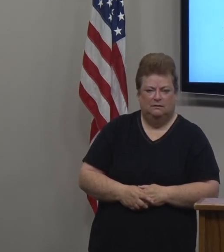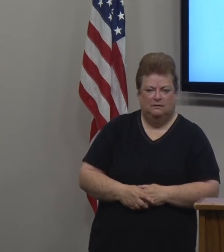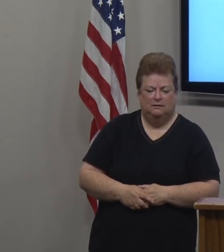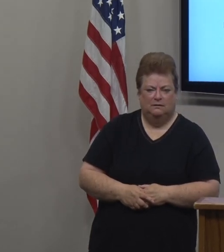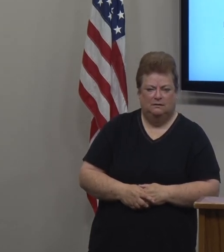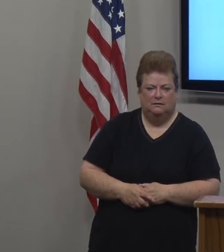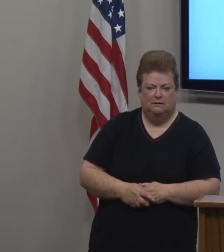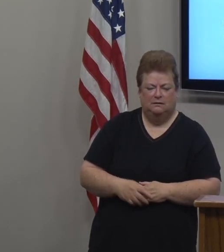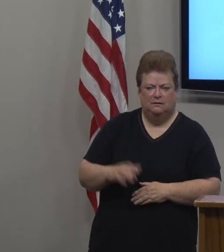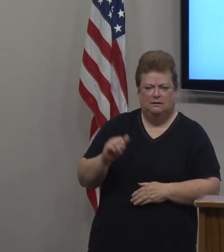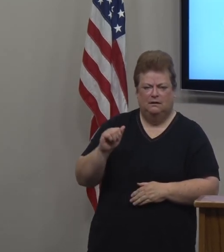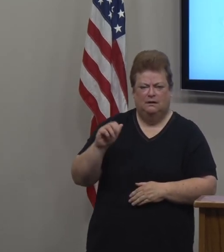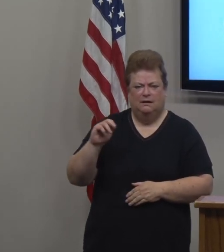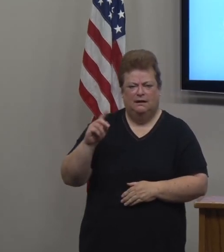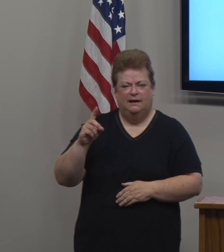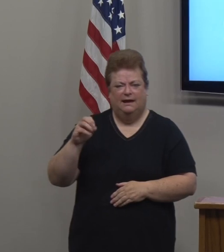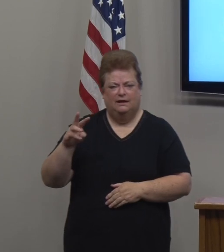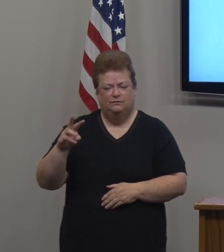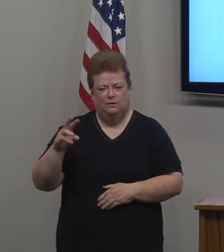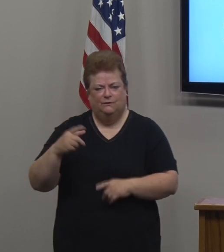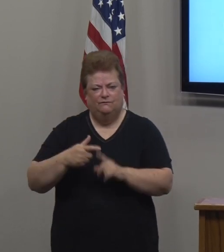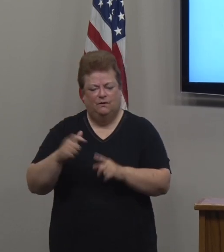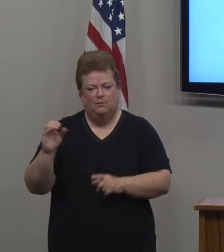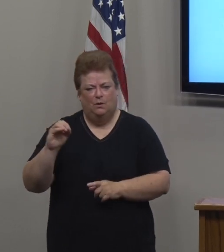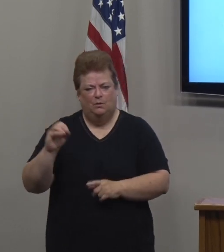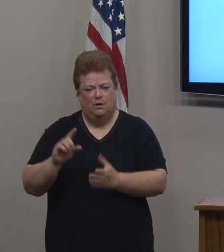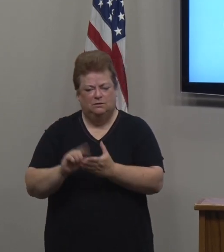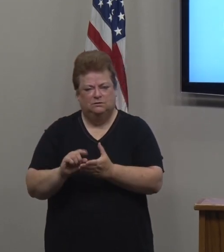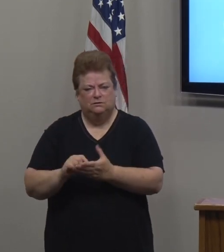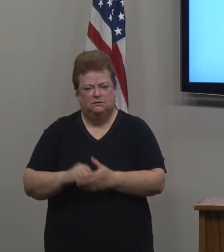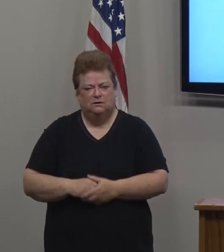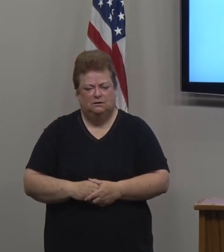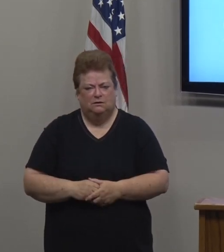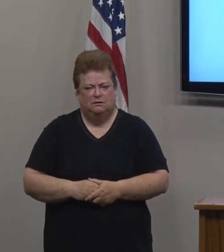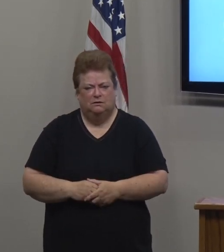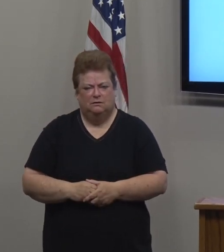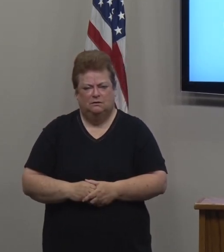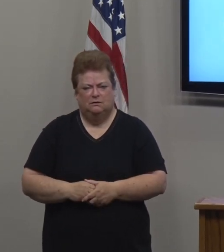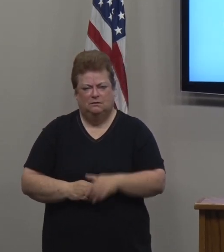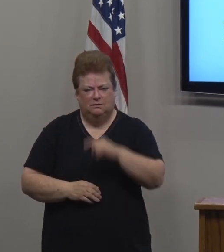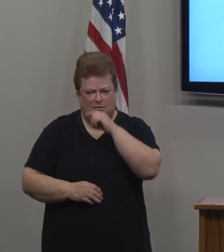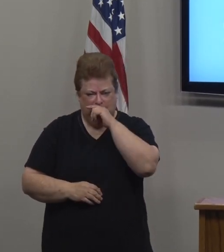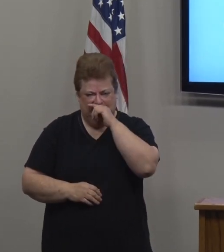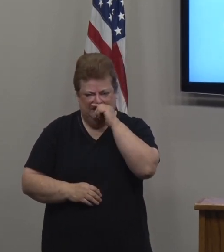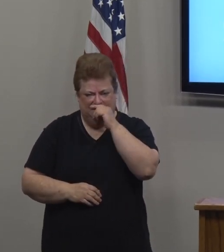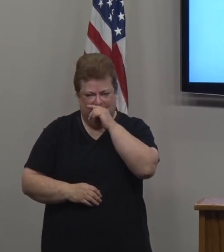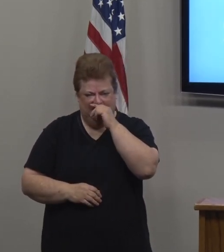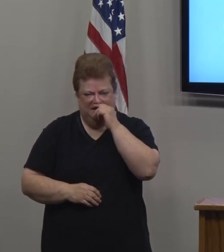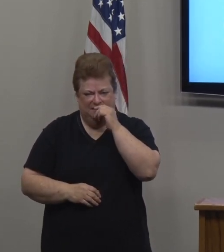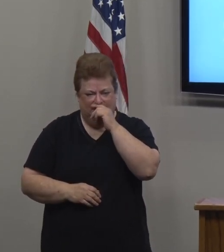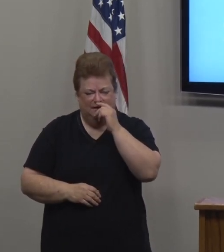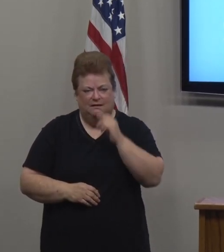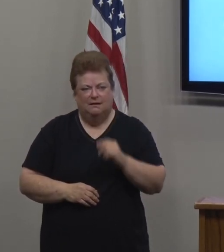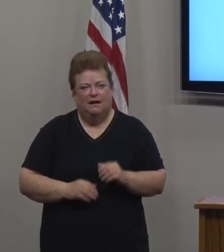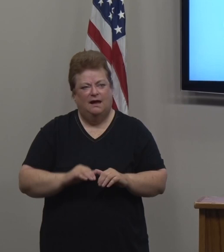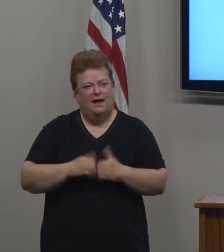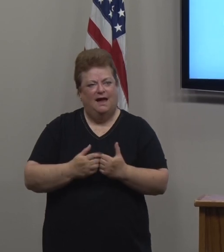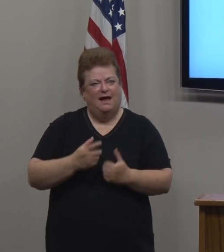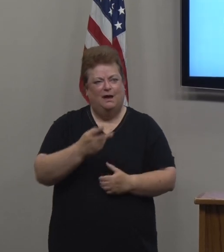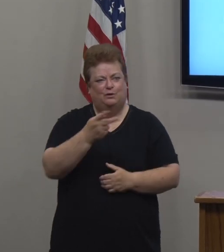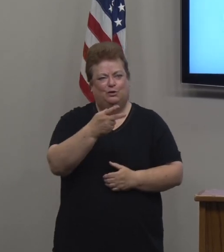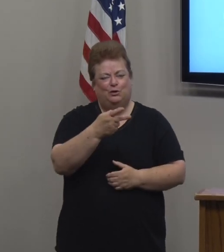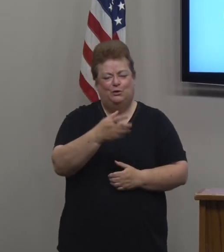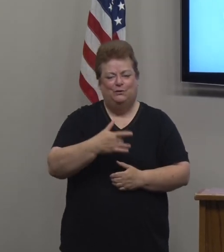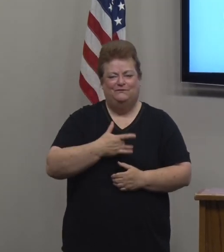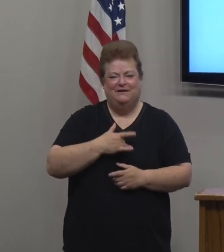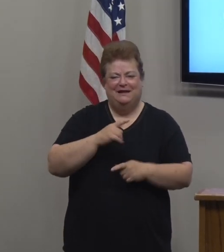And Pat, this is Andrew again. How comfortable are you about resuming football in your community?